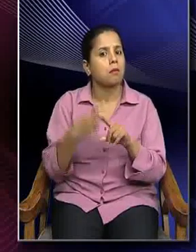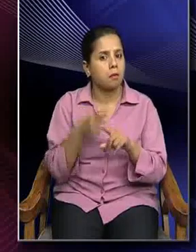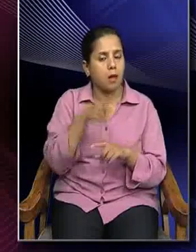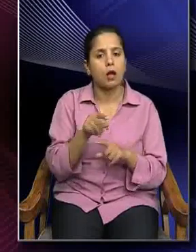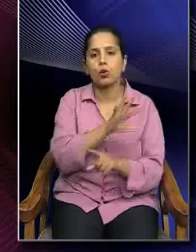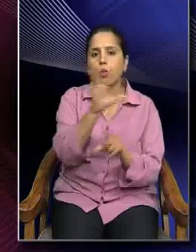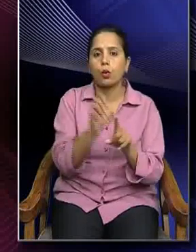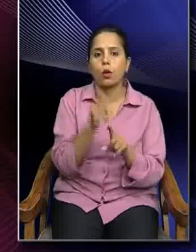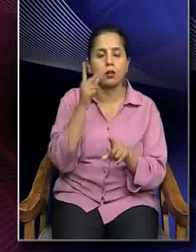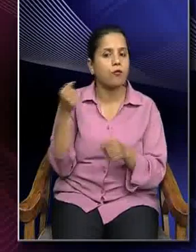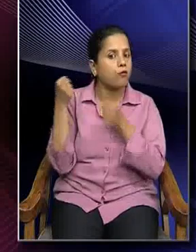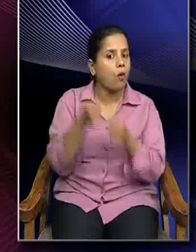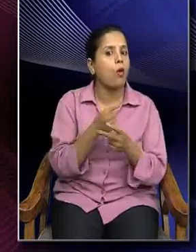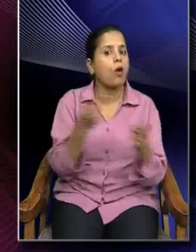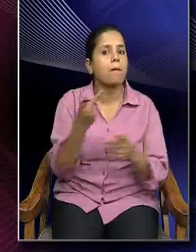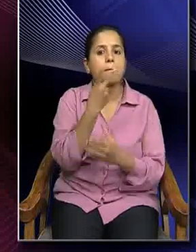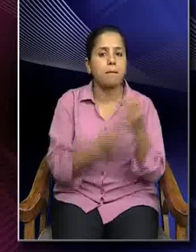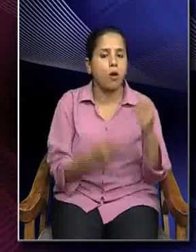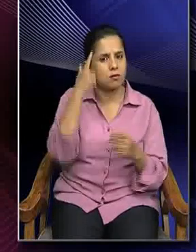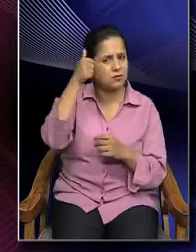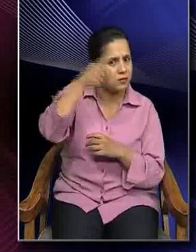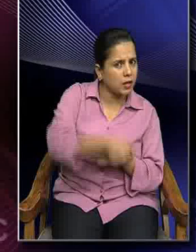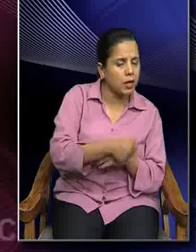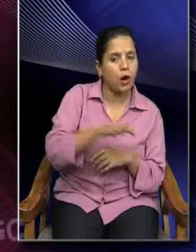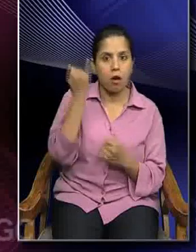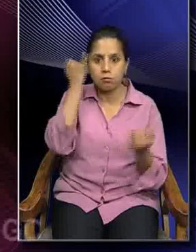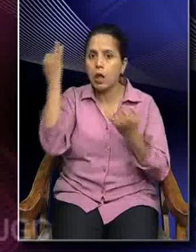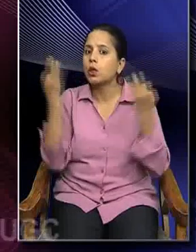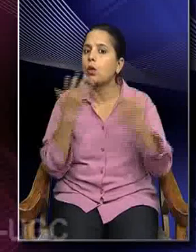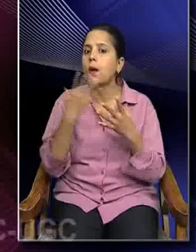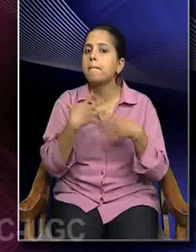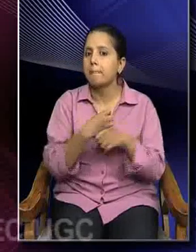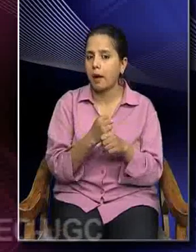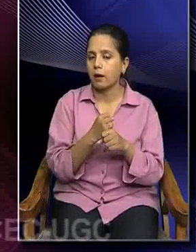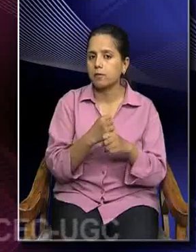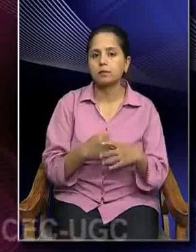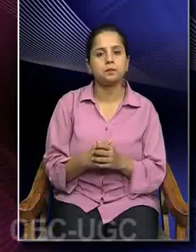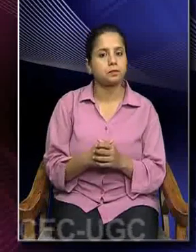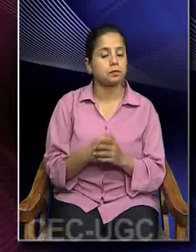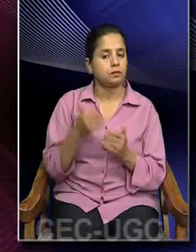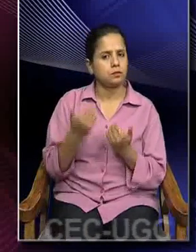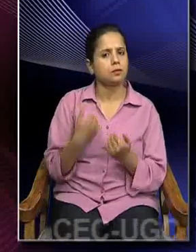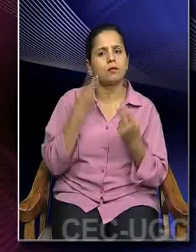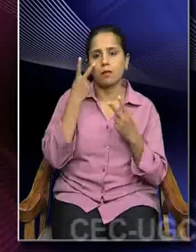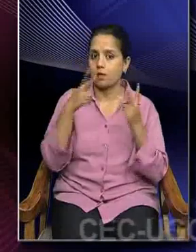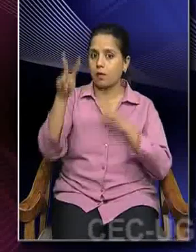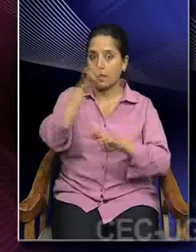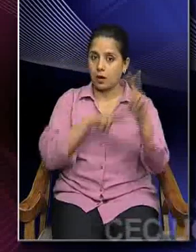a force of both oppression and creativity. Now, when we look into